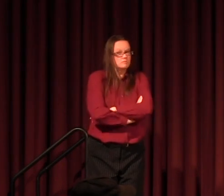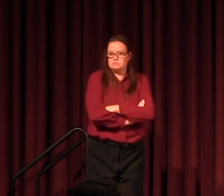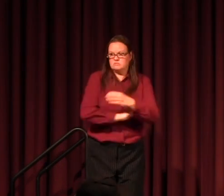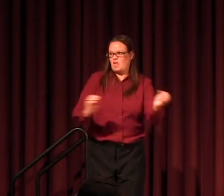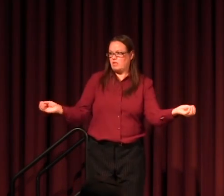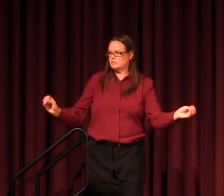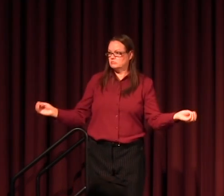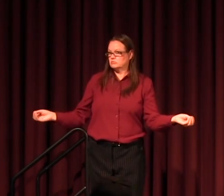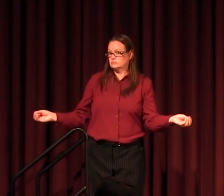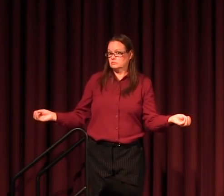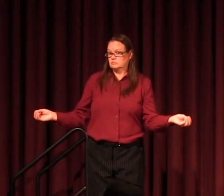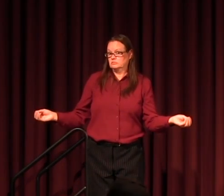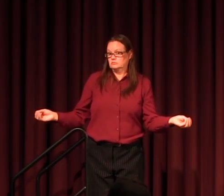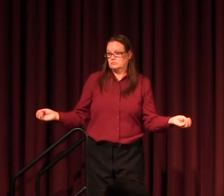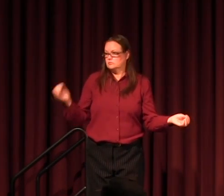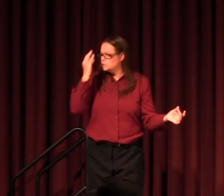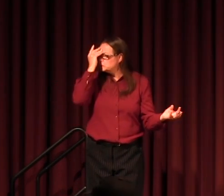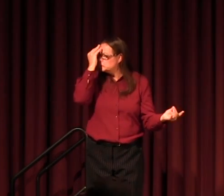There are no questions?